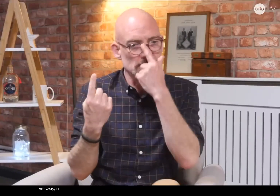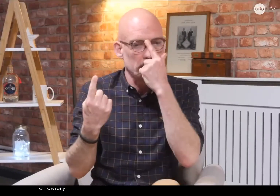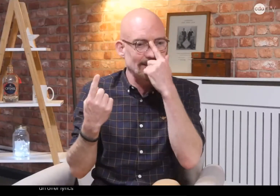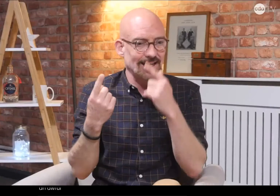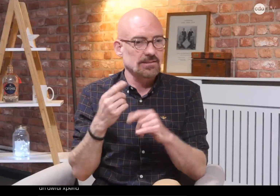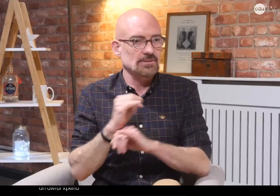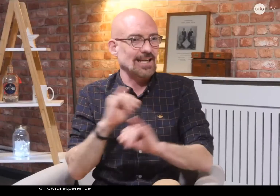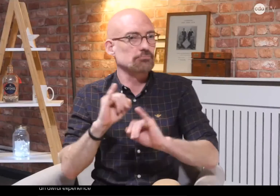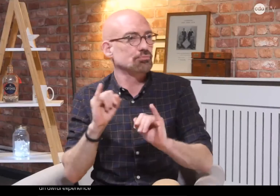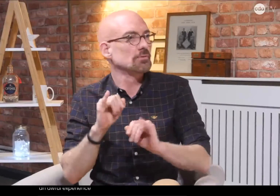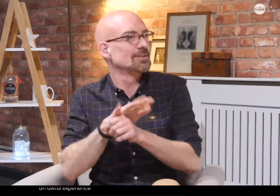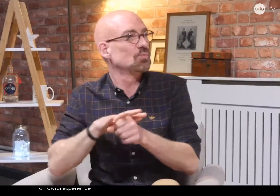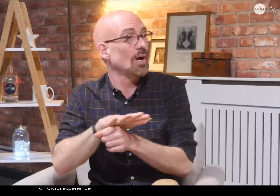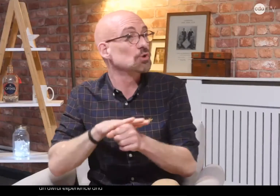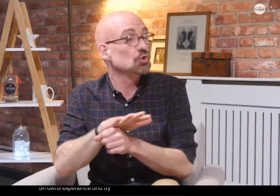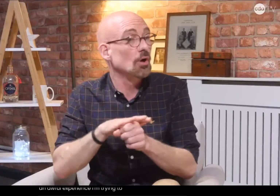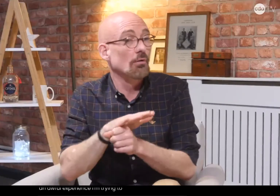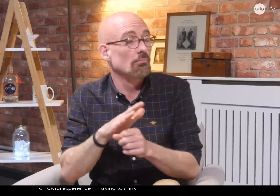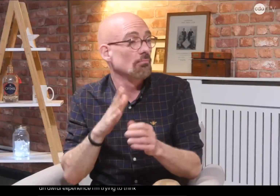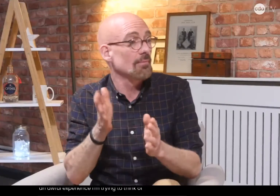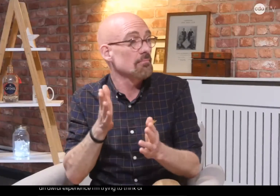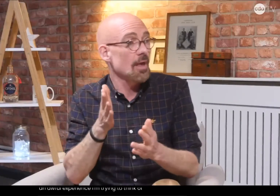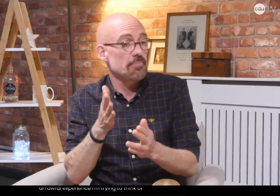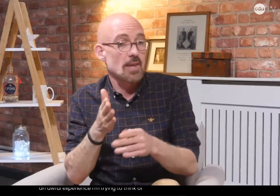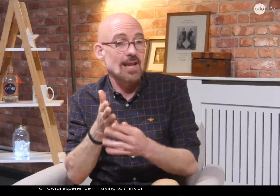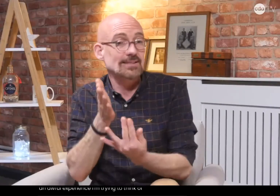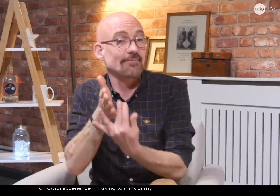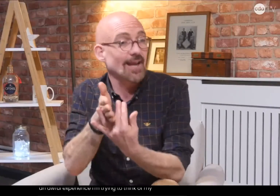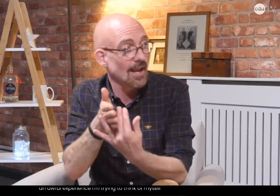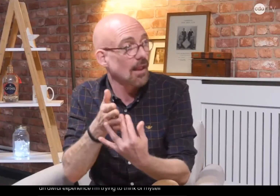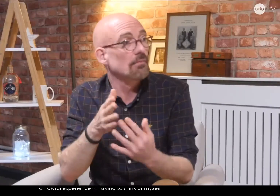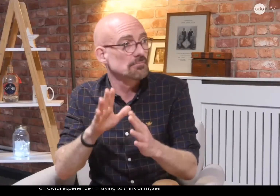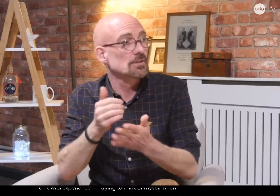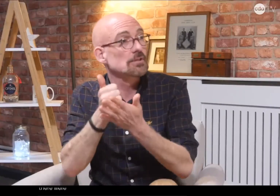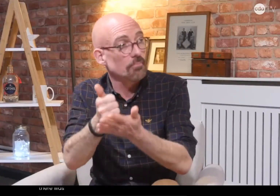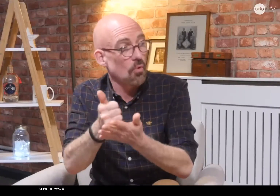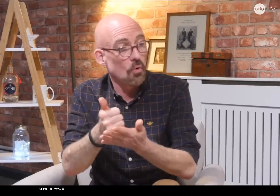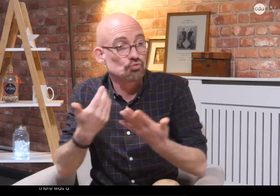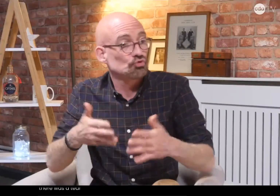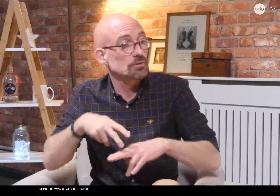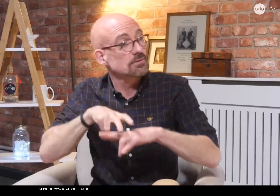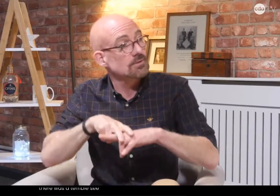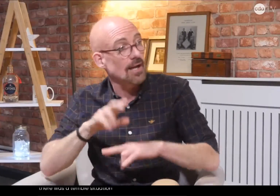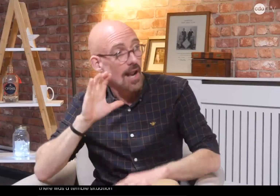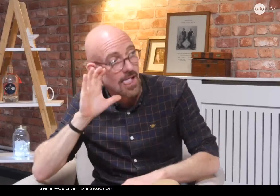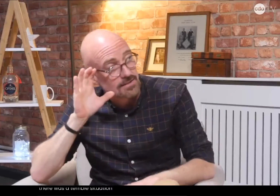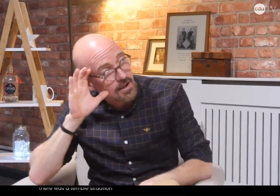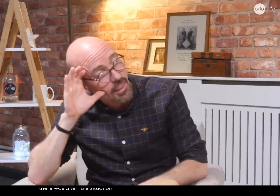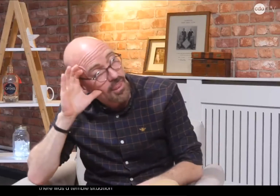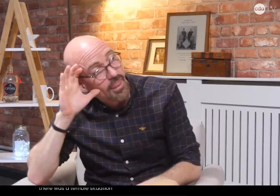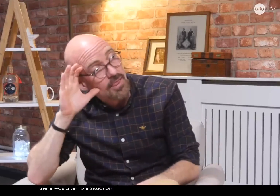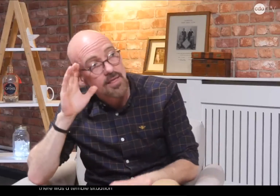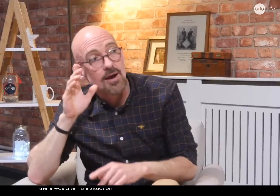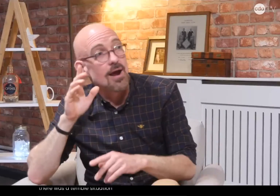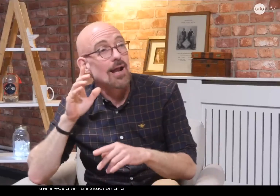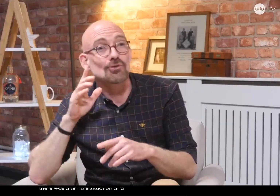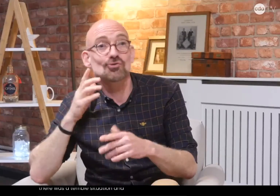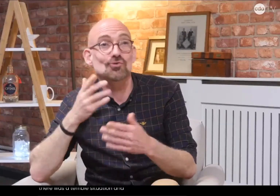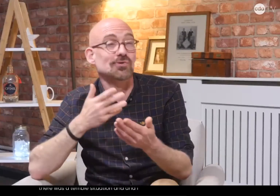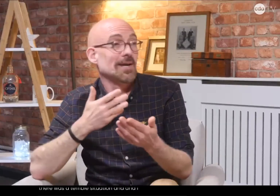I'm trying to think of myself when there was a terrible situation, and I just sat and listened to the